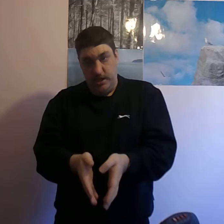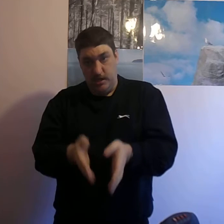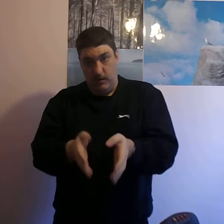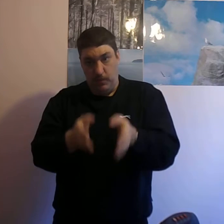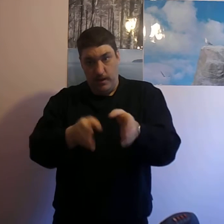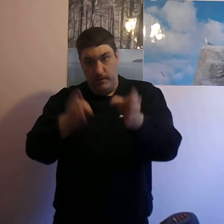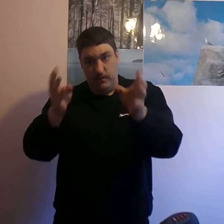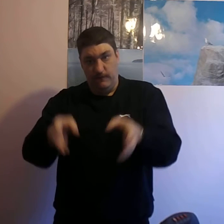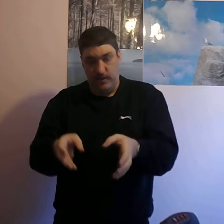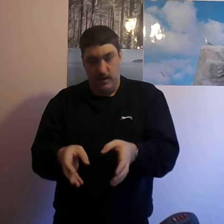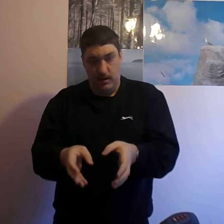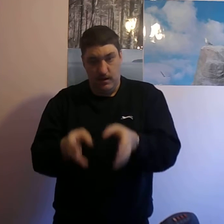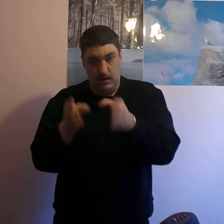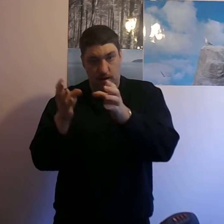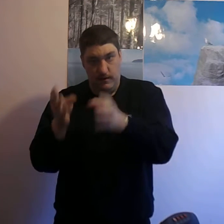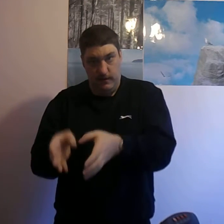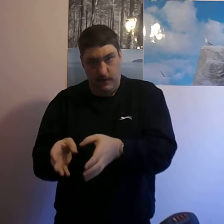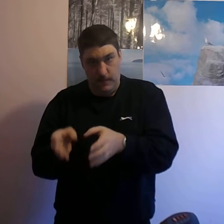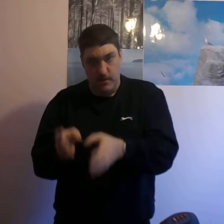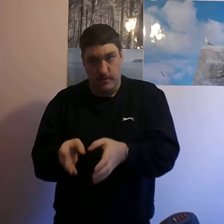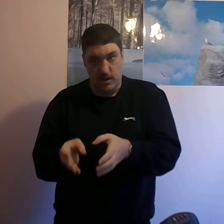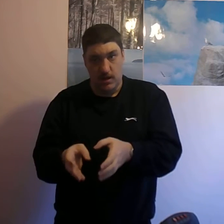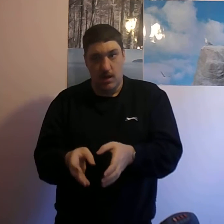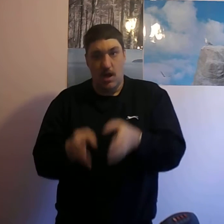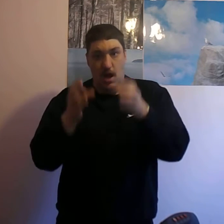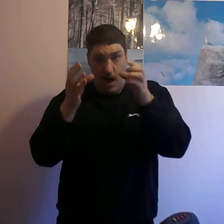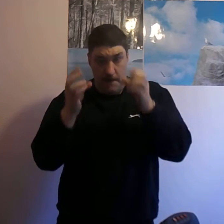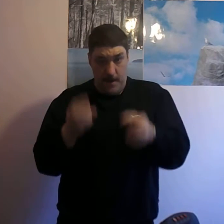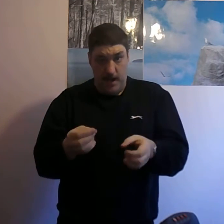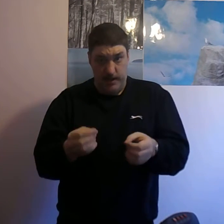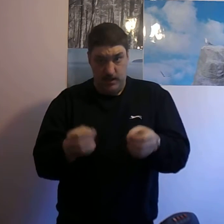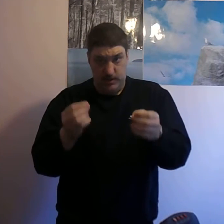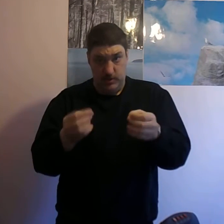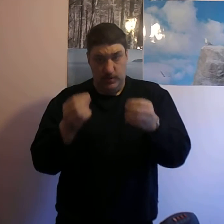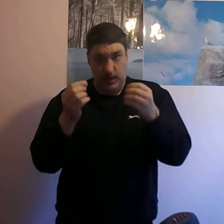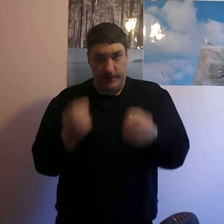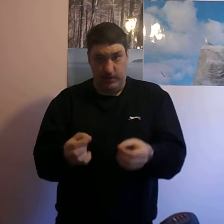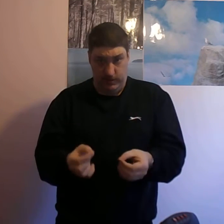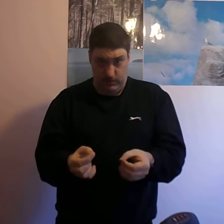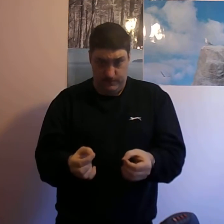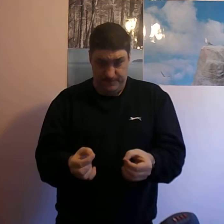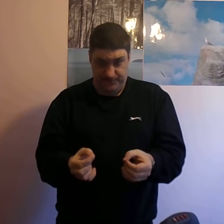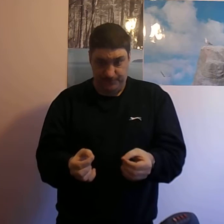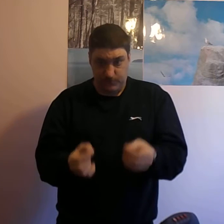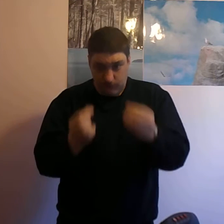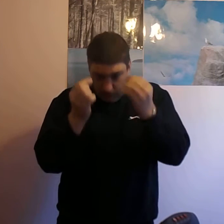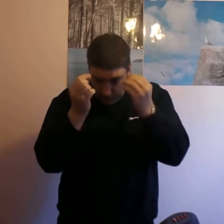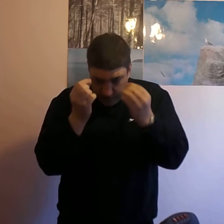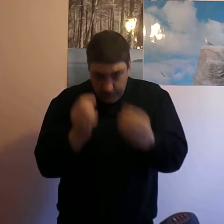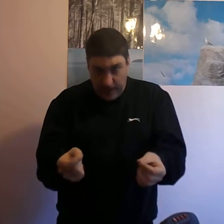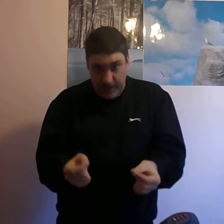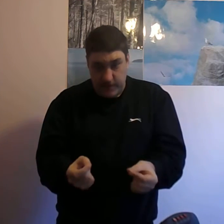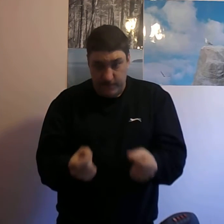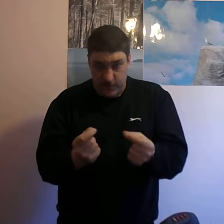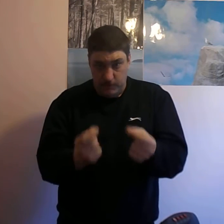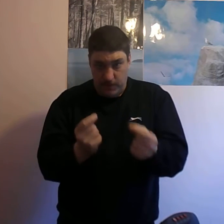got put into the computer and made into GLaDOS. Now that is confirmed by